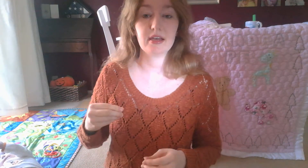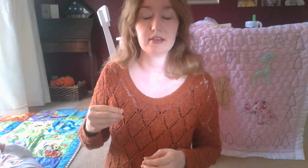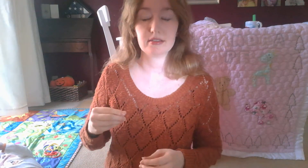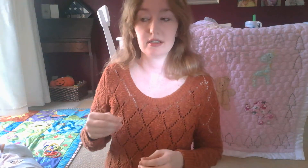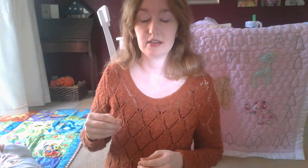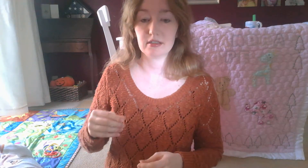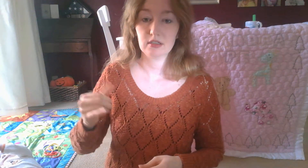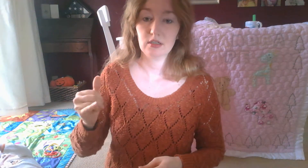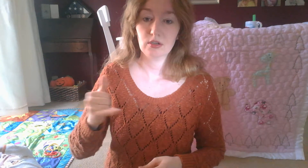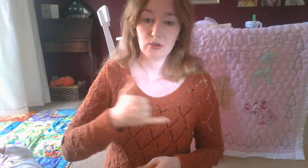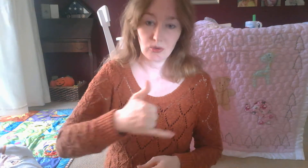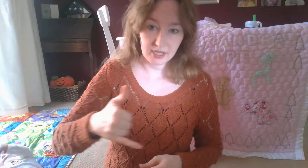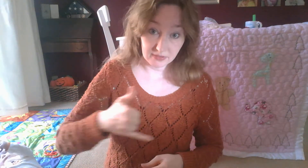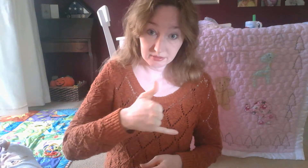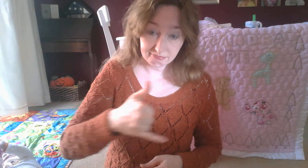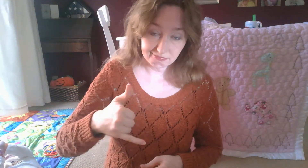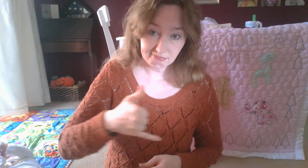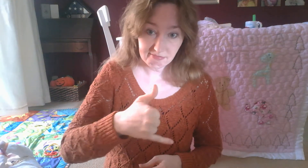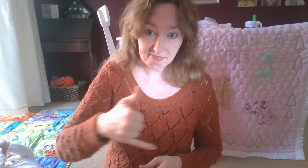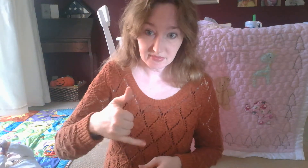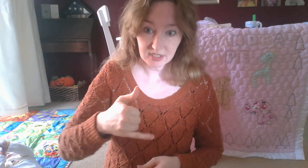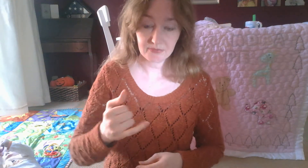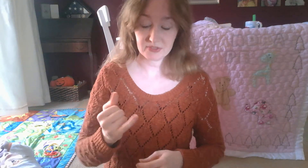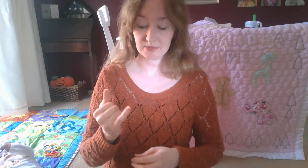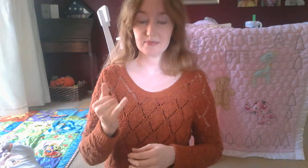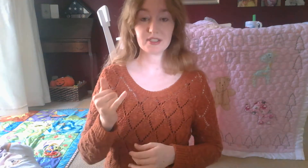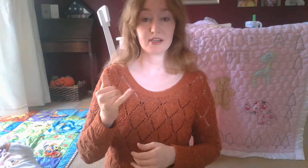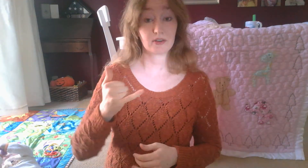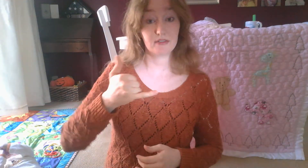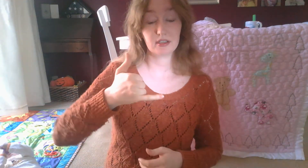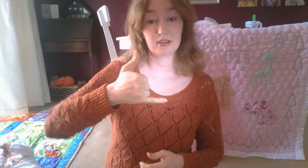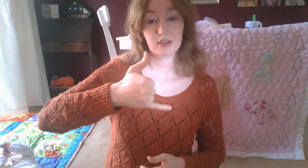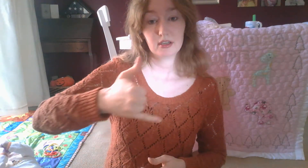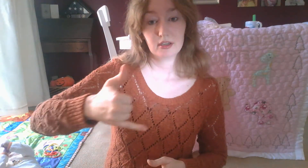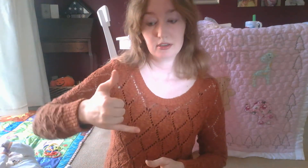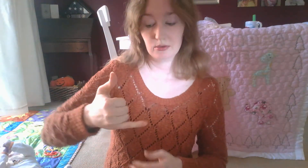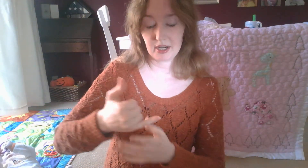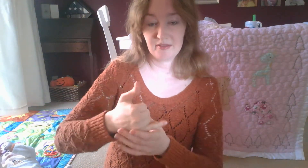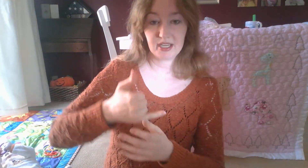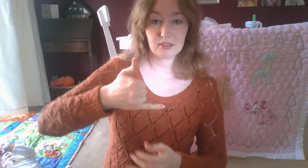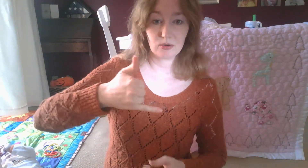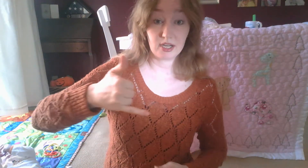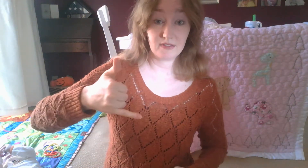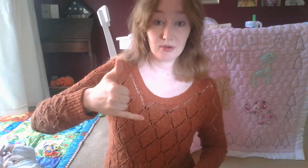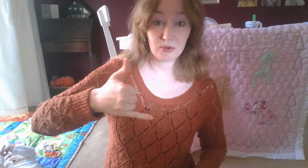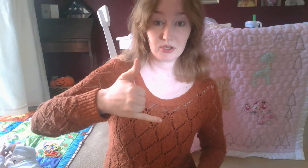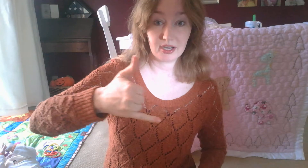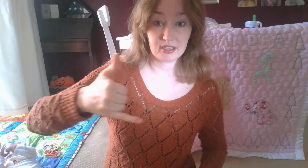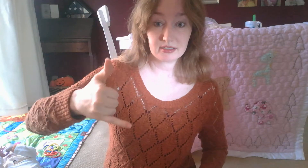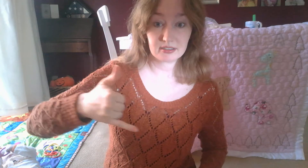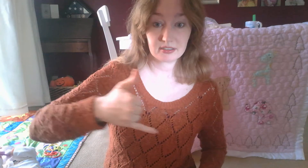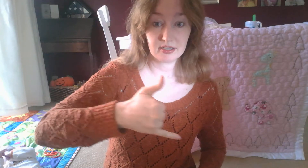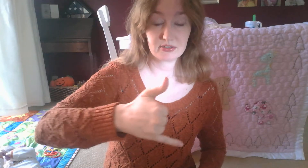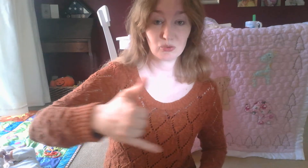and gravy. To sign gravy, you kind of make a little gravy boat with your hand and swirl